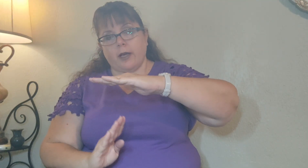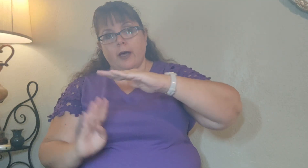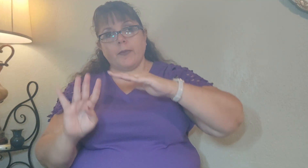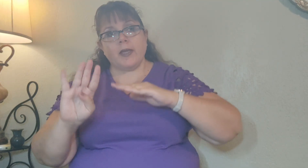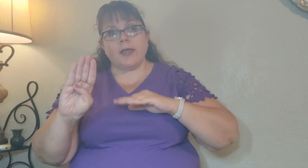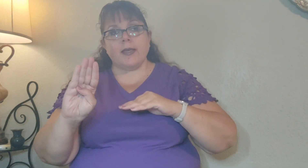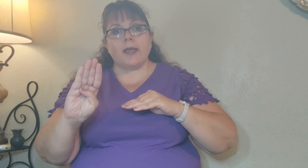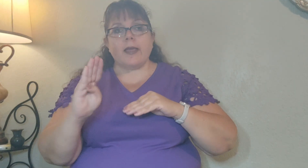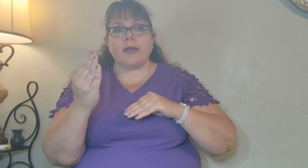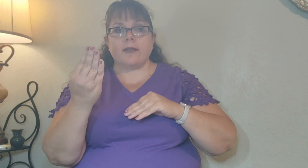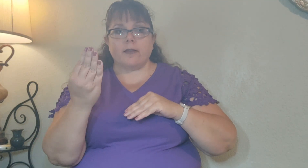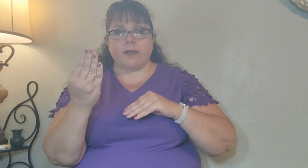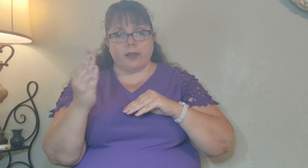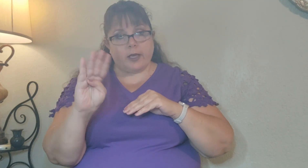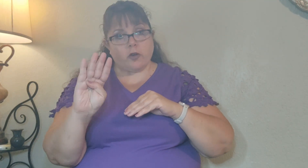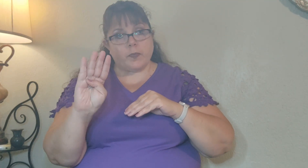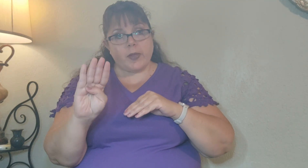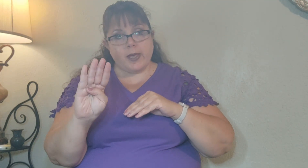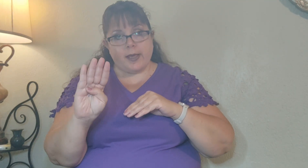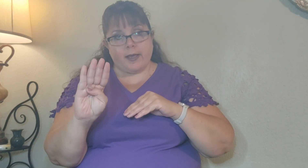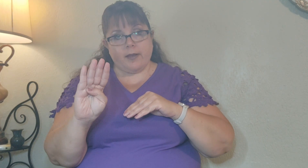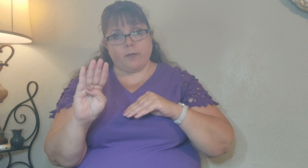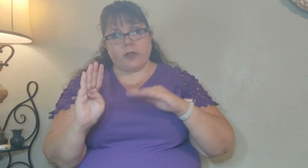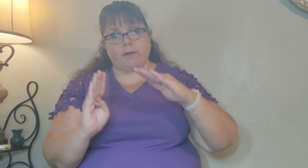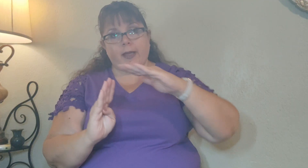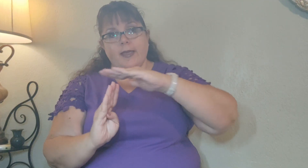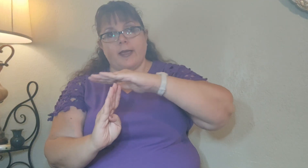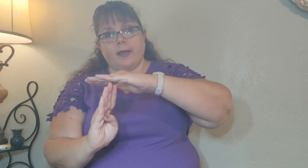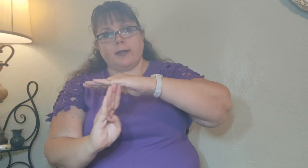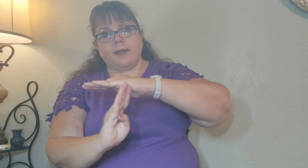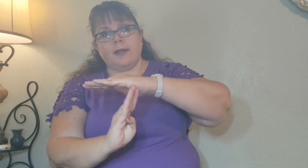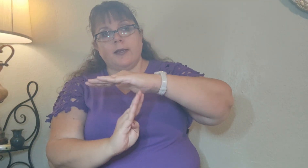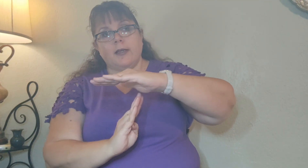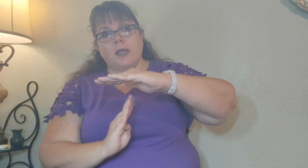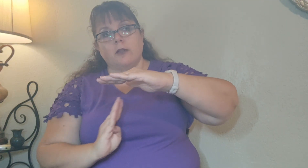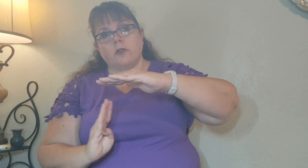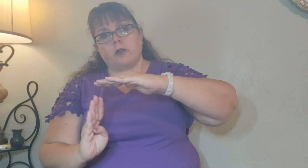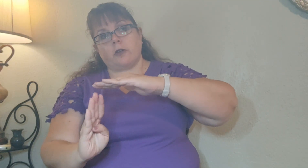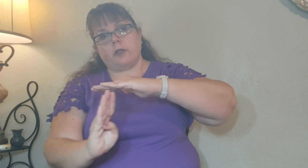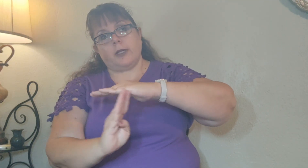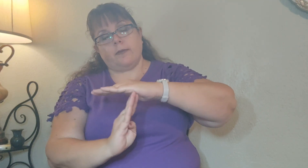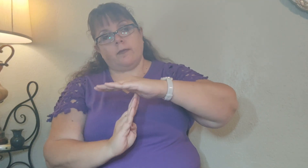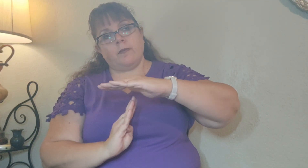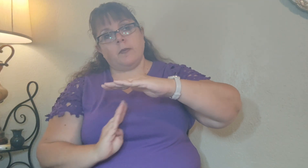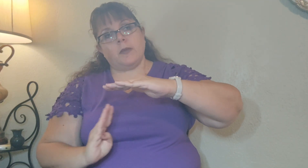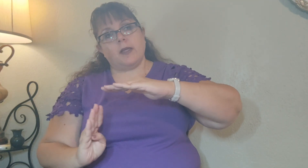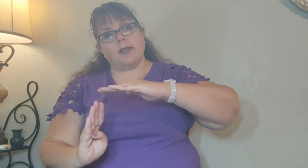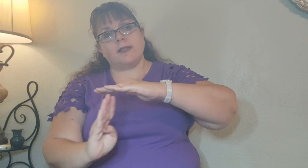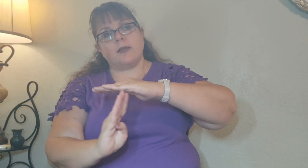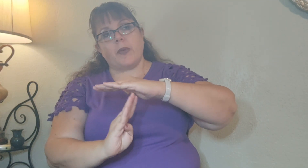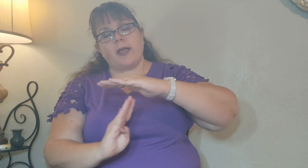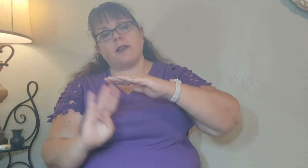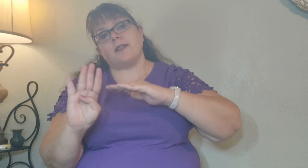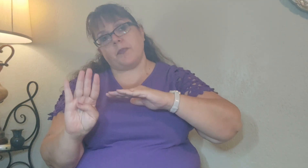top, and the letter B with your right hand, and circle it. It's the base, because the